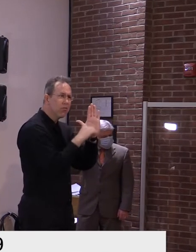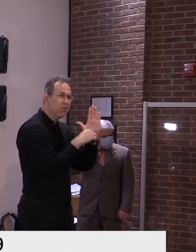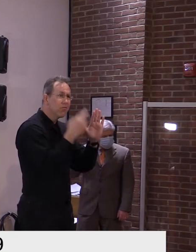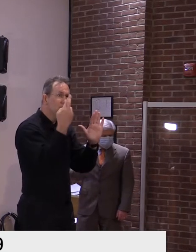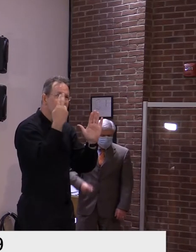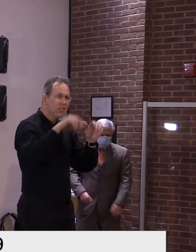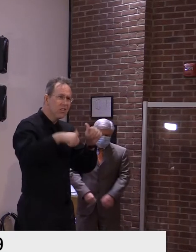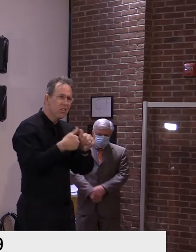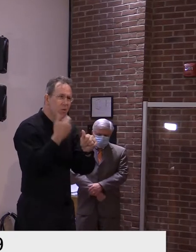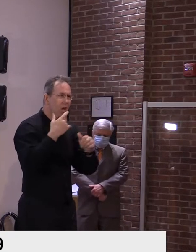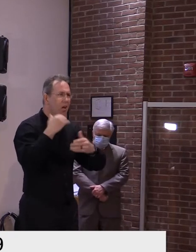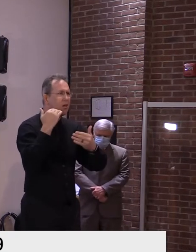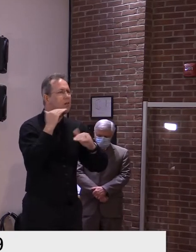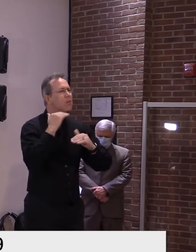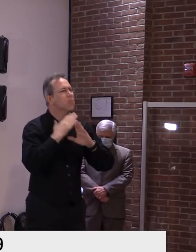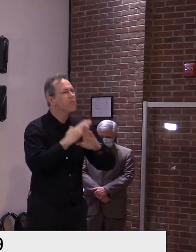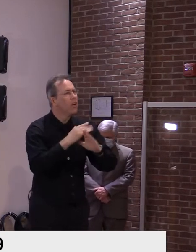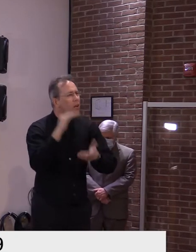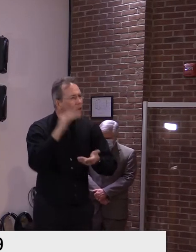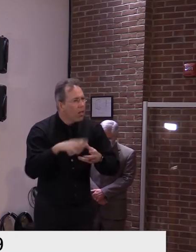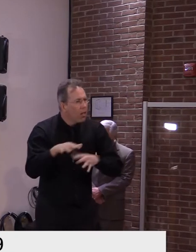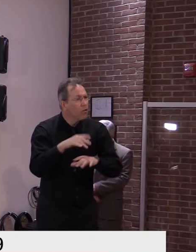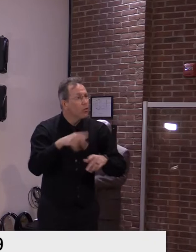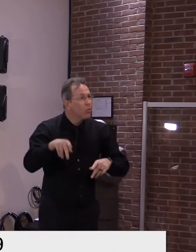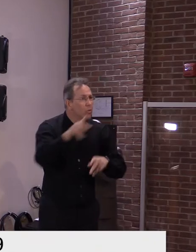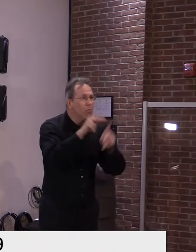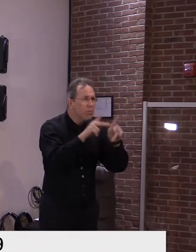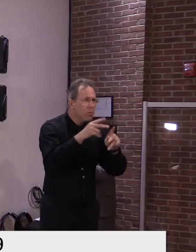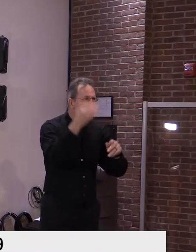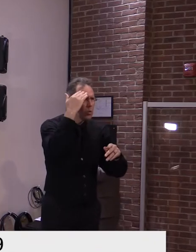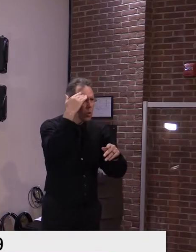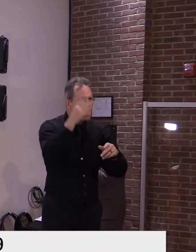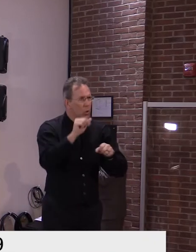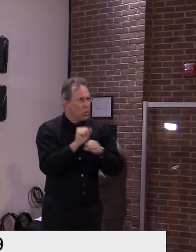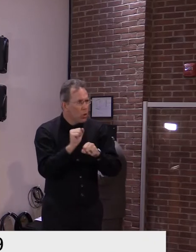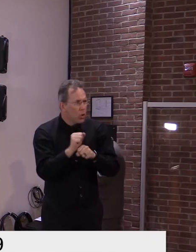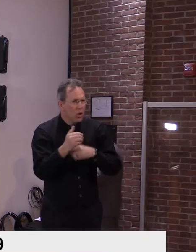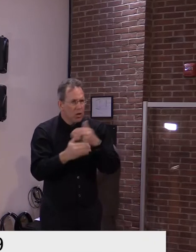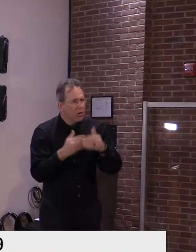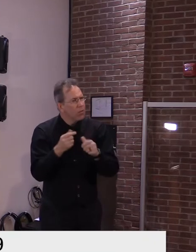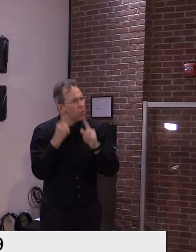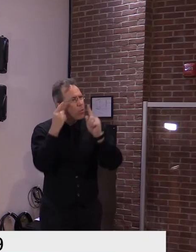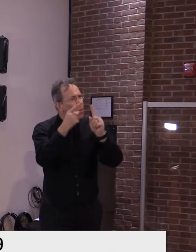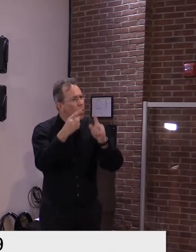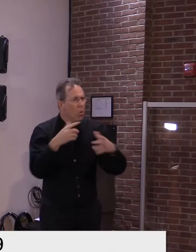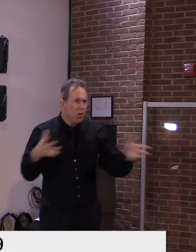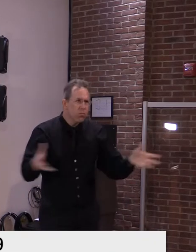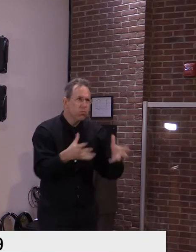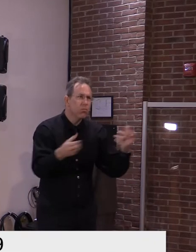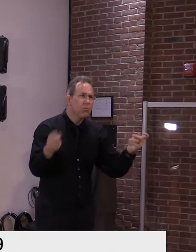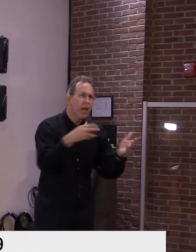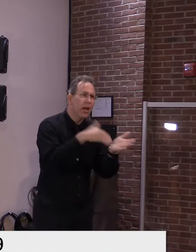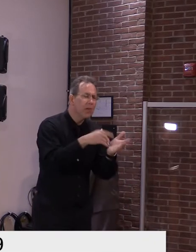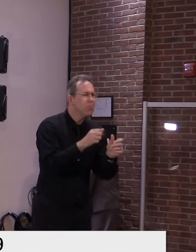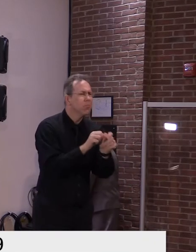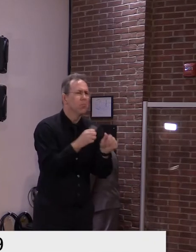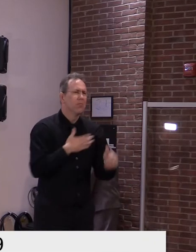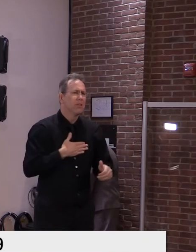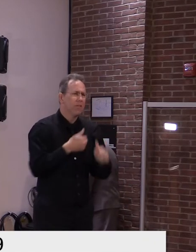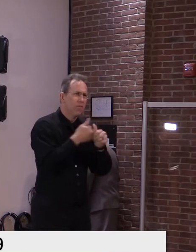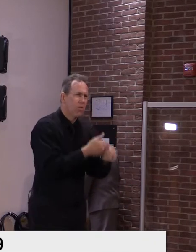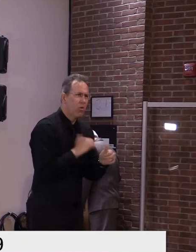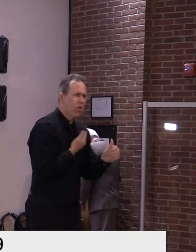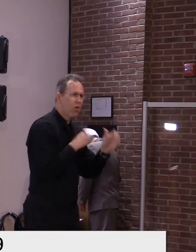specifically worked hard to find a path forward for them and agreed that having them follow the